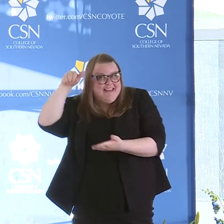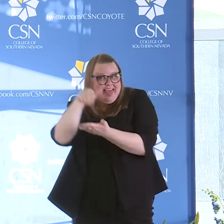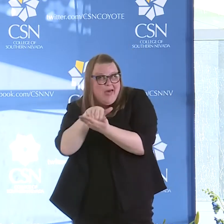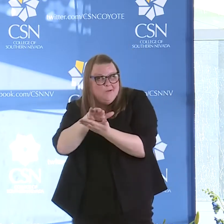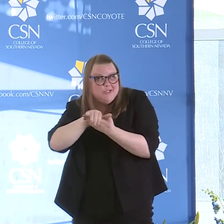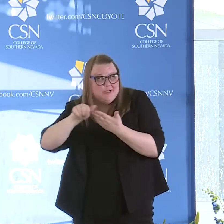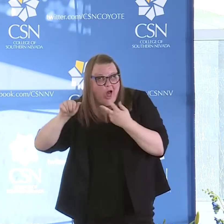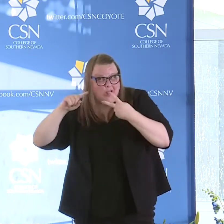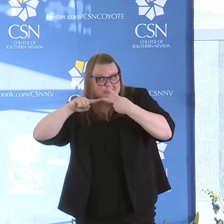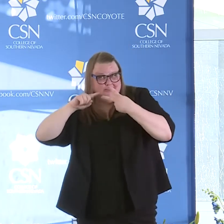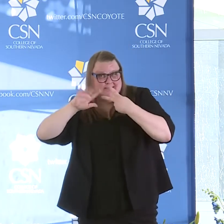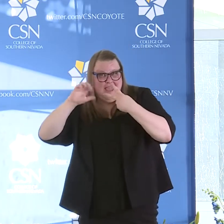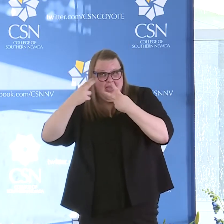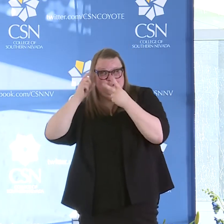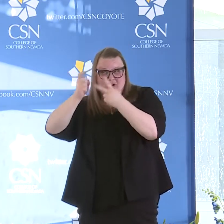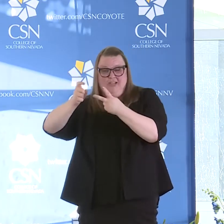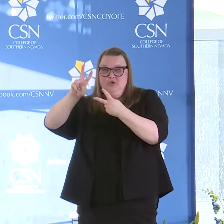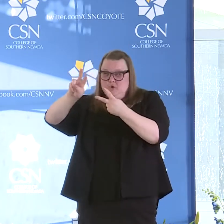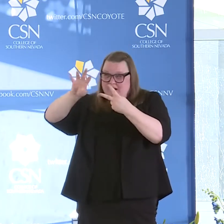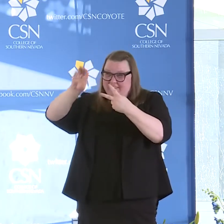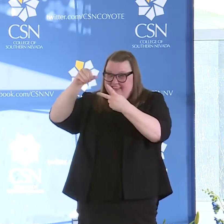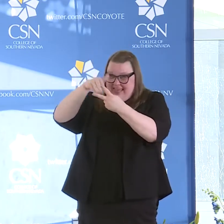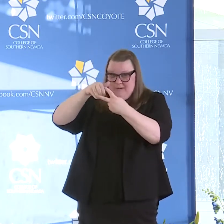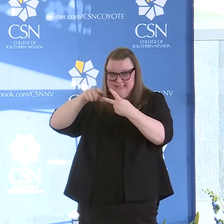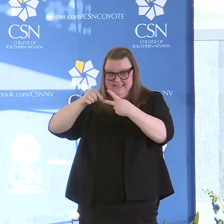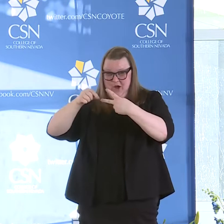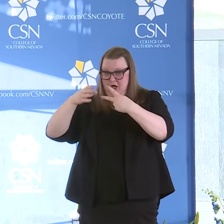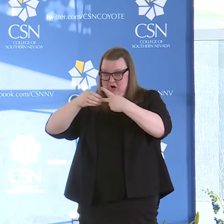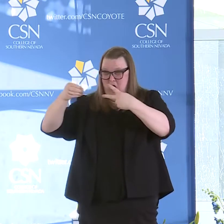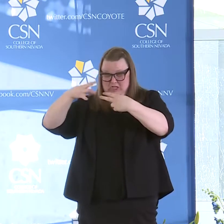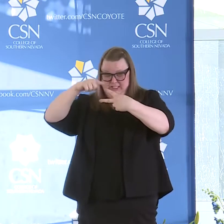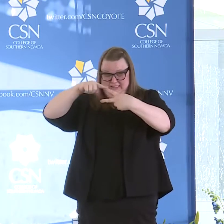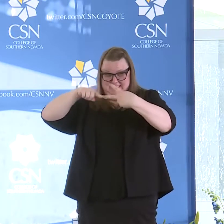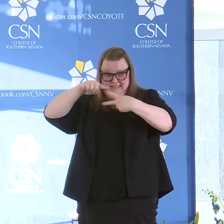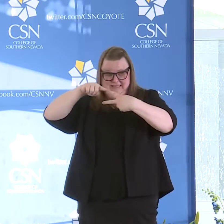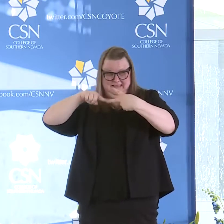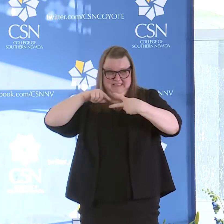$250,000 cash prize. Yeah! $250,000.